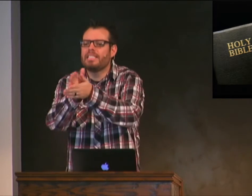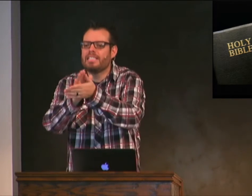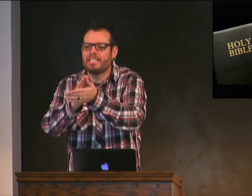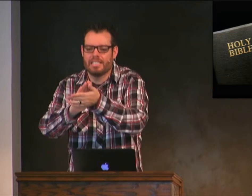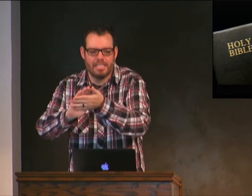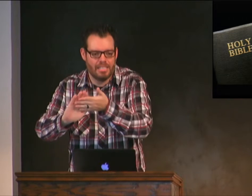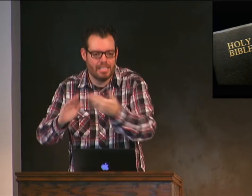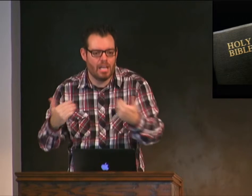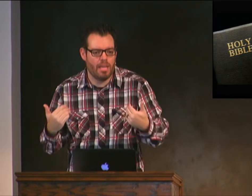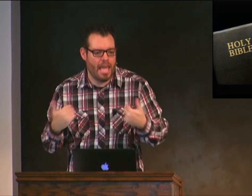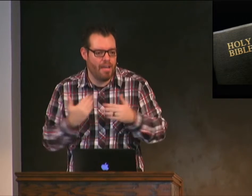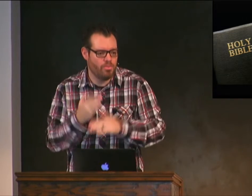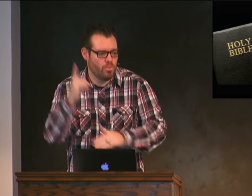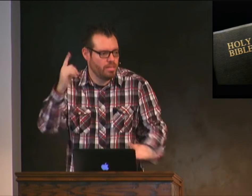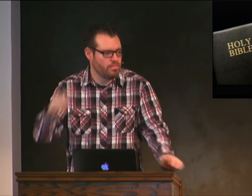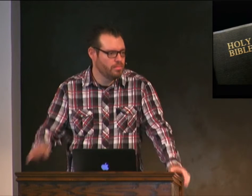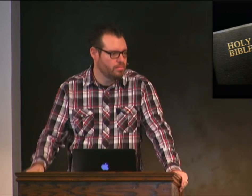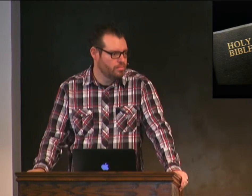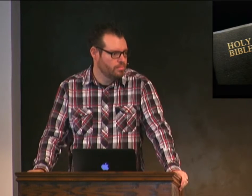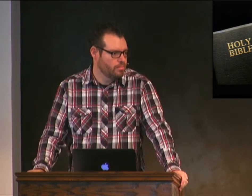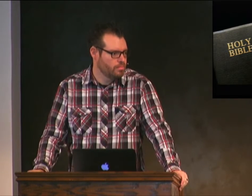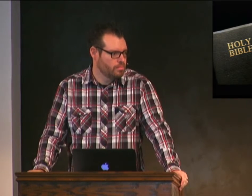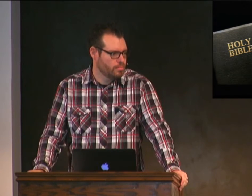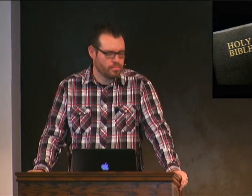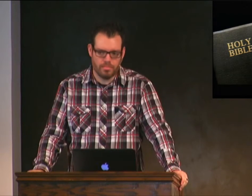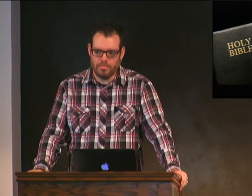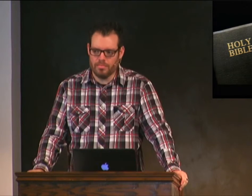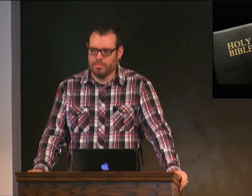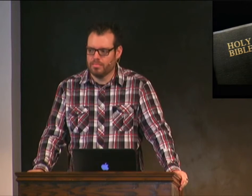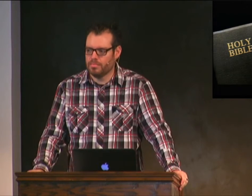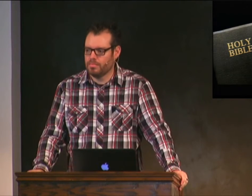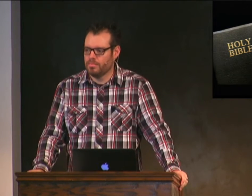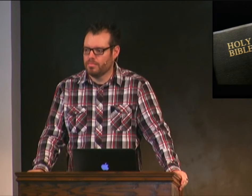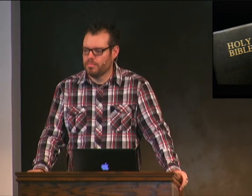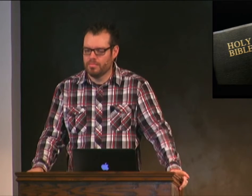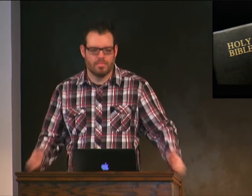in the peace that we have through him.